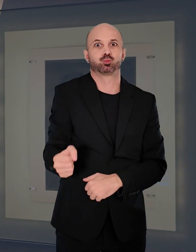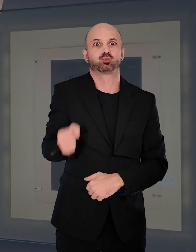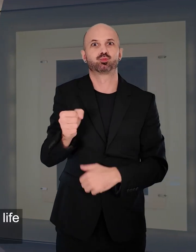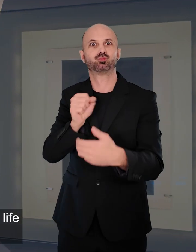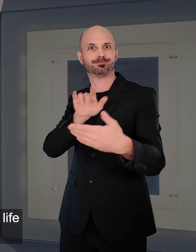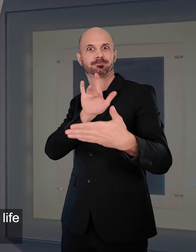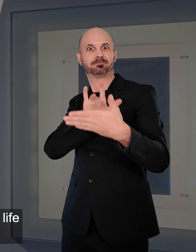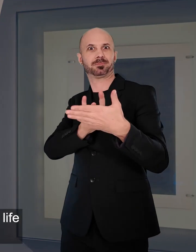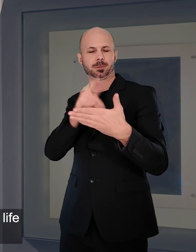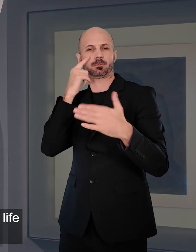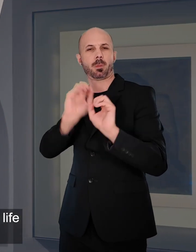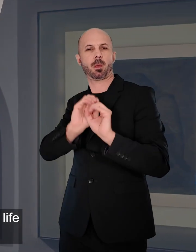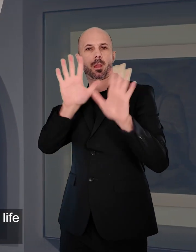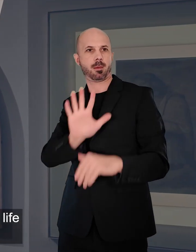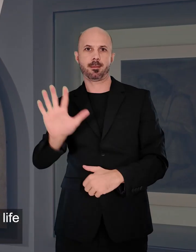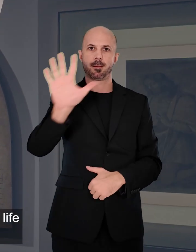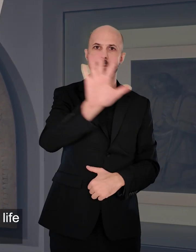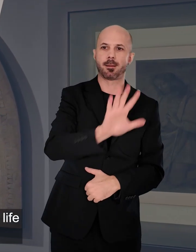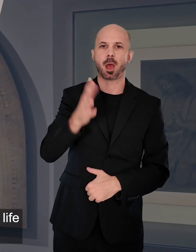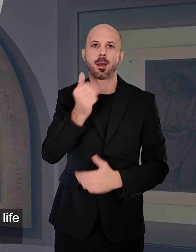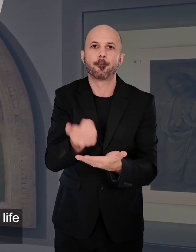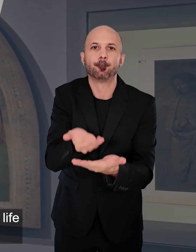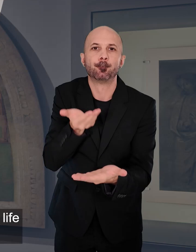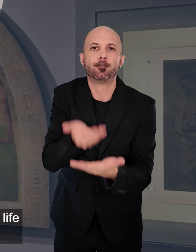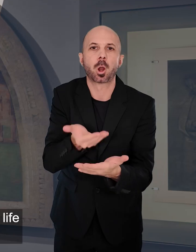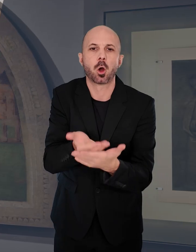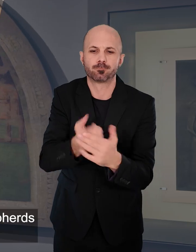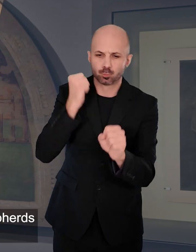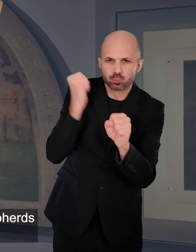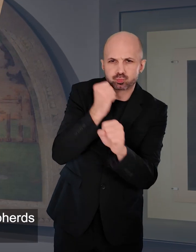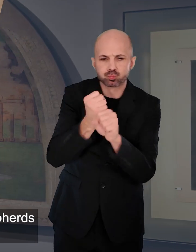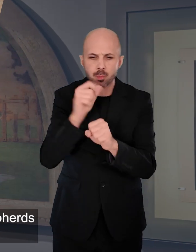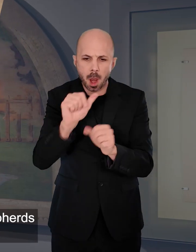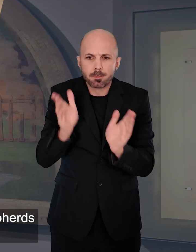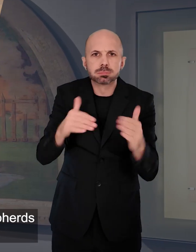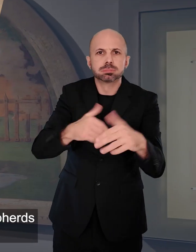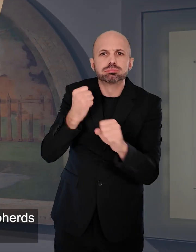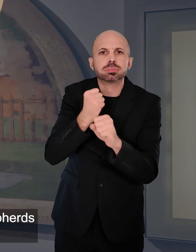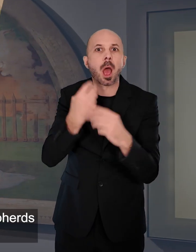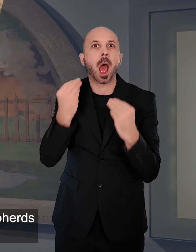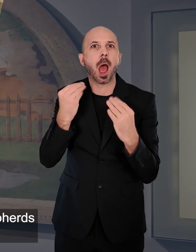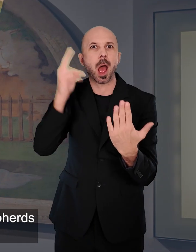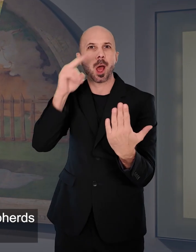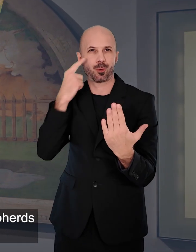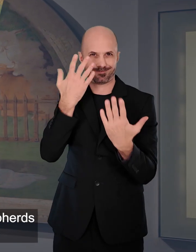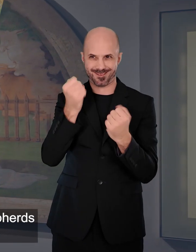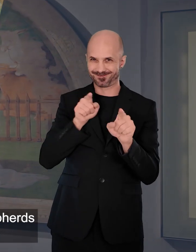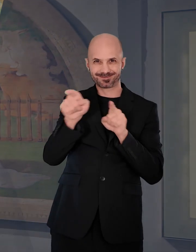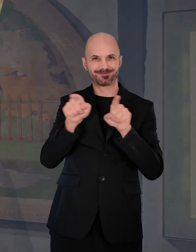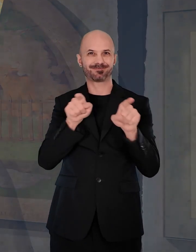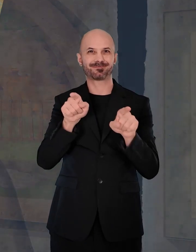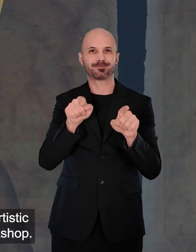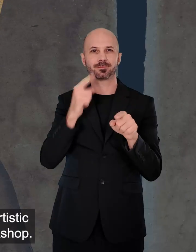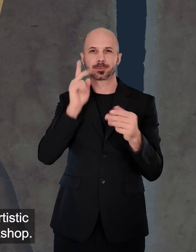On either side of the lunette are two life-size drawings of the two figures of the shepherds in the